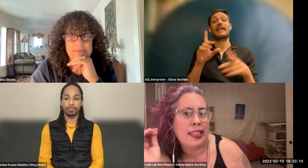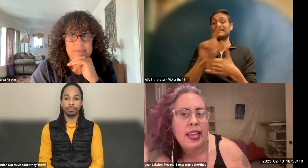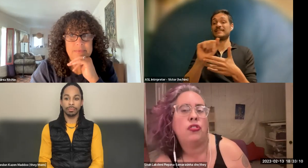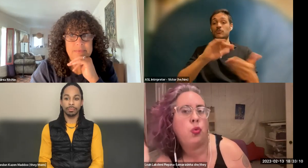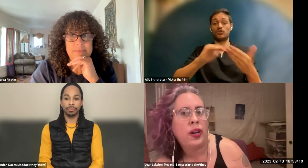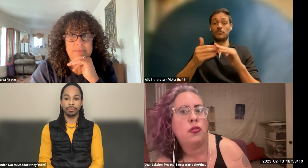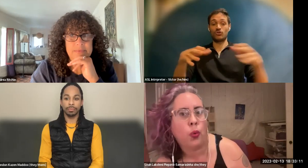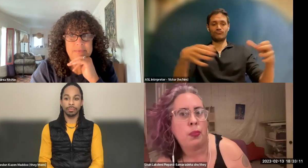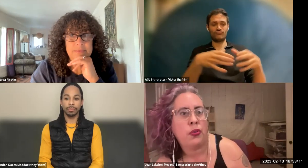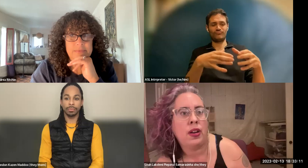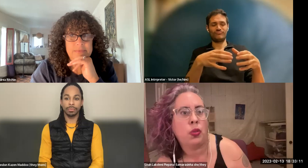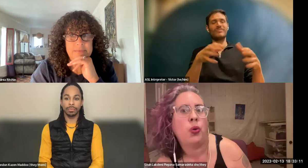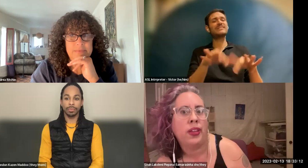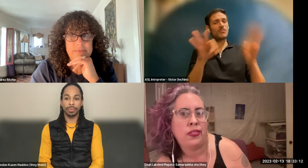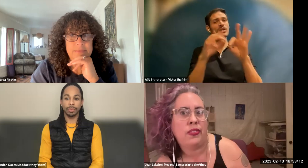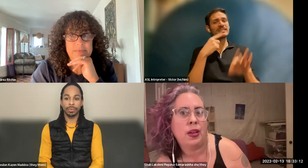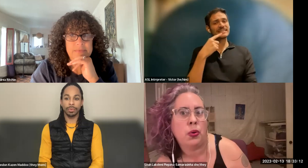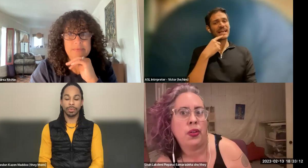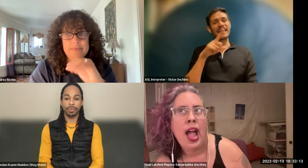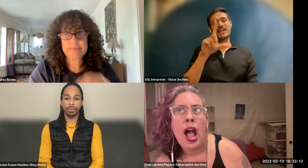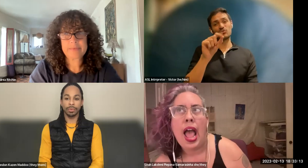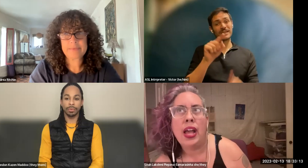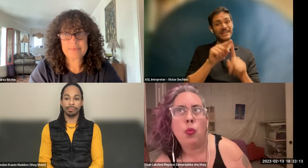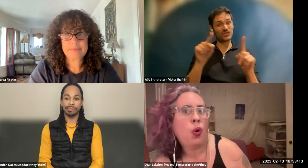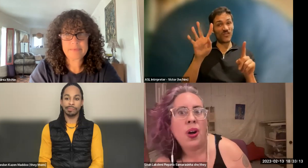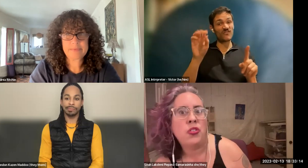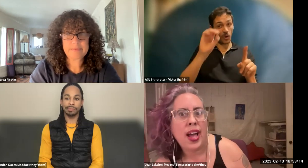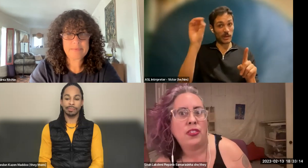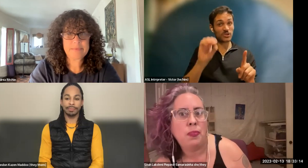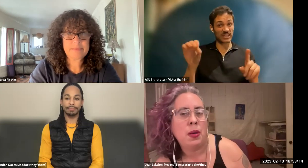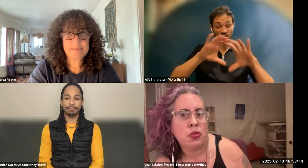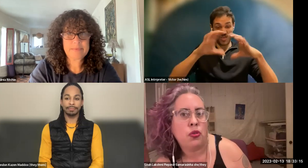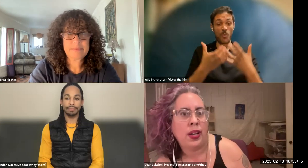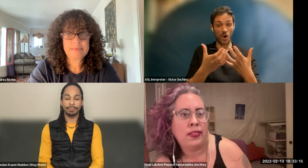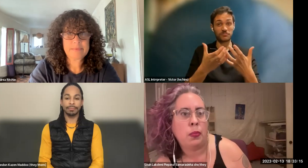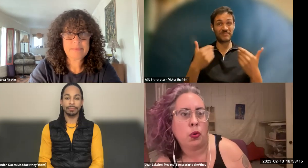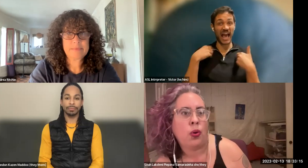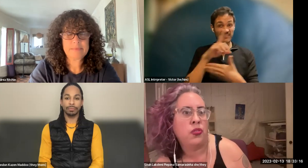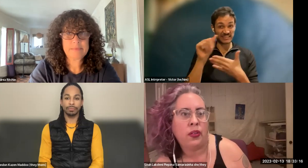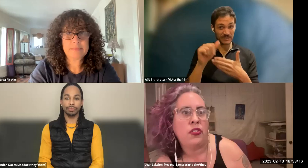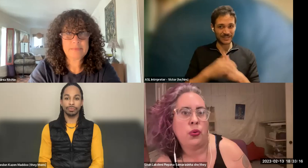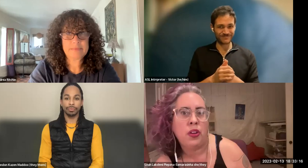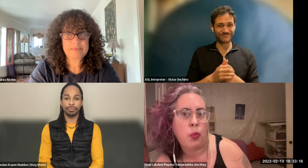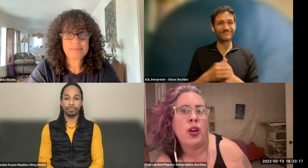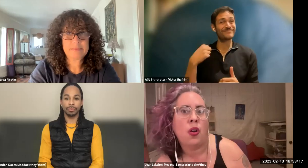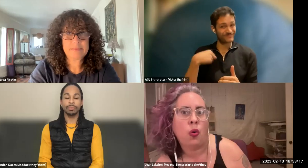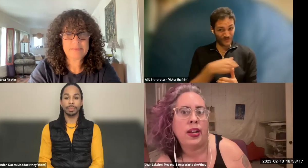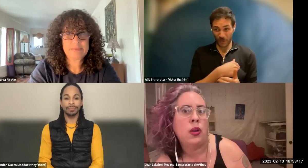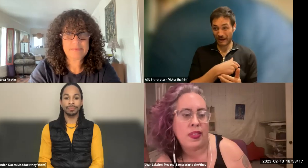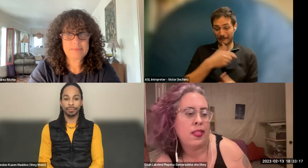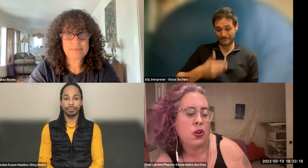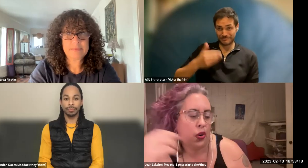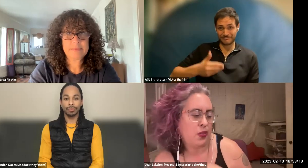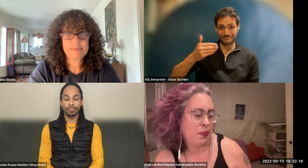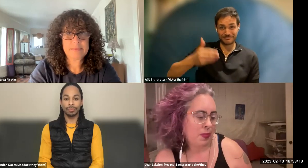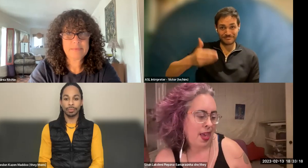that at least 20 to 40% of the world is disabled. And we're on track to be a majority disabled world very soon, if we're not already,